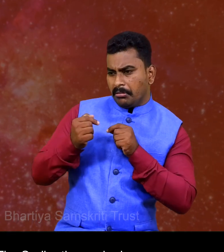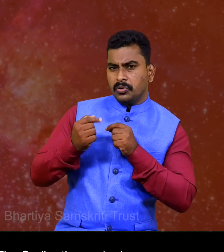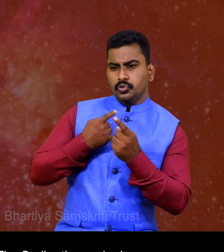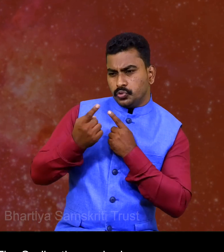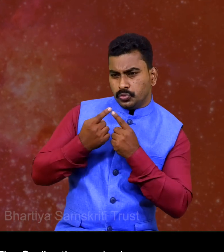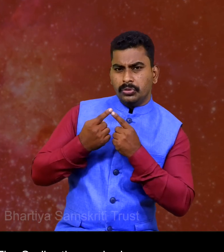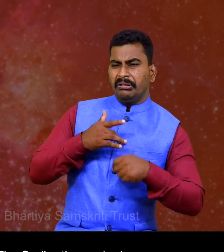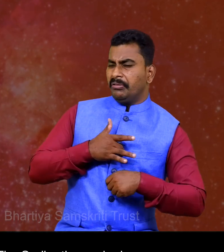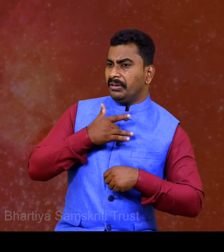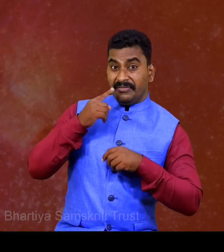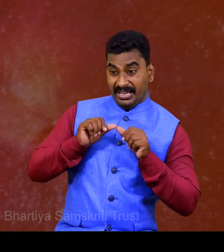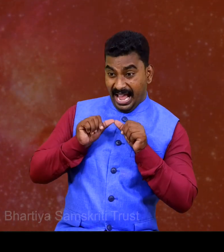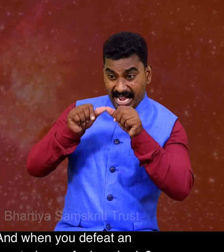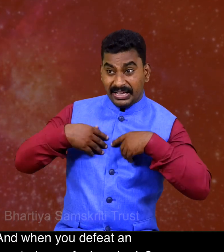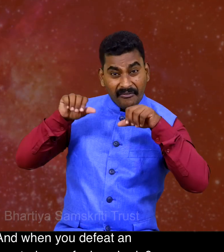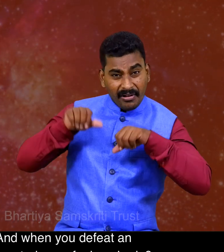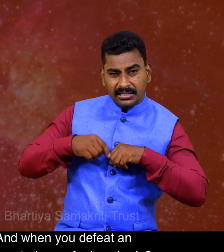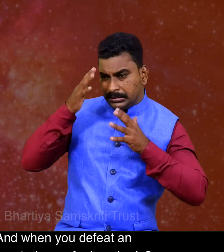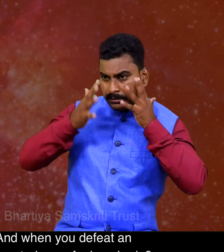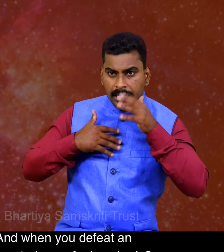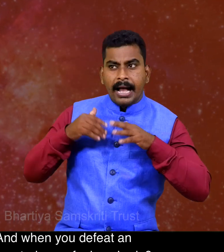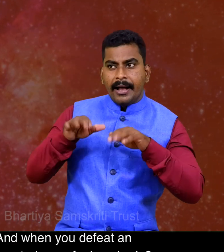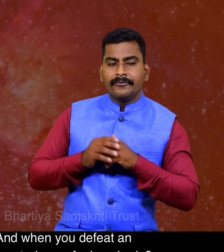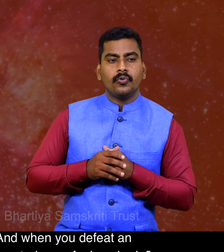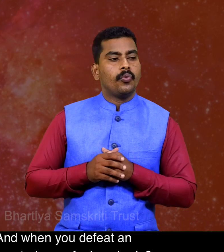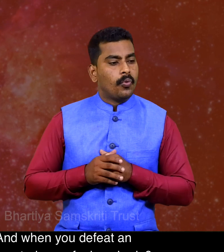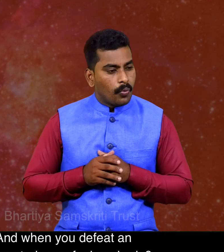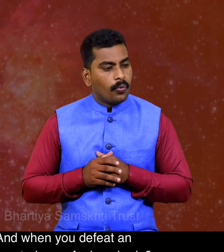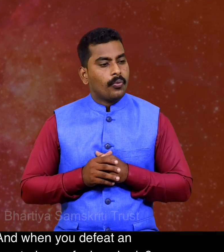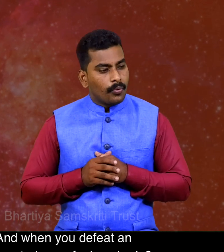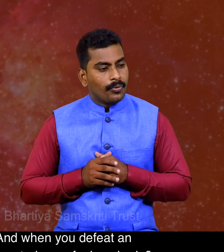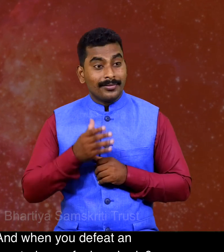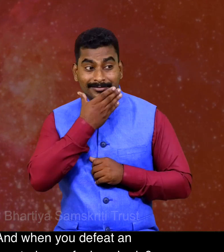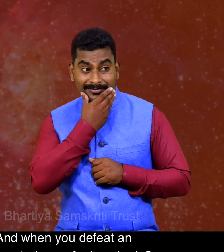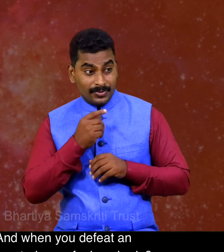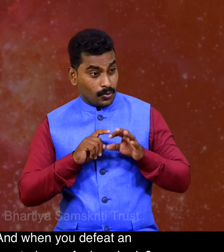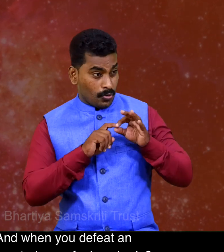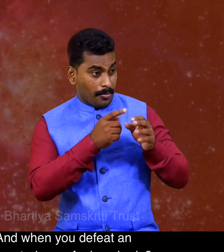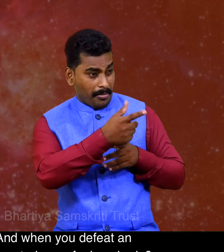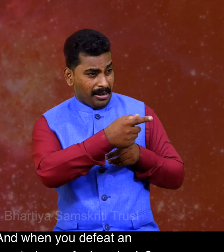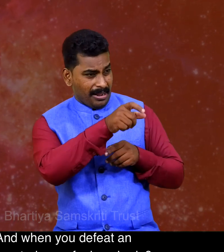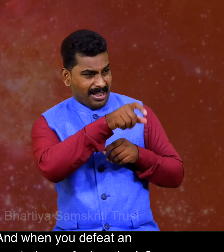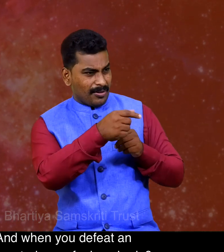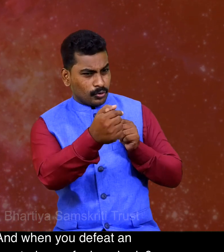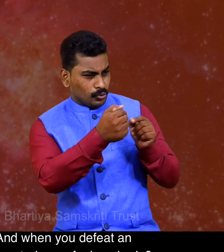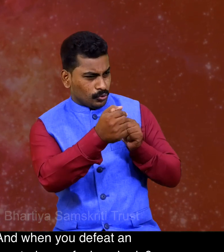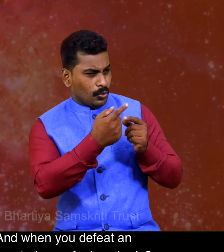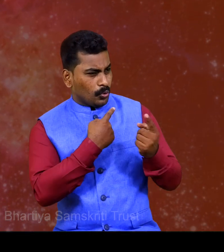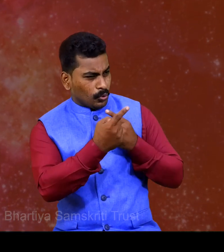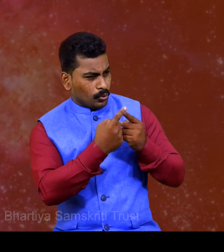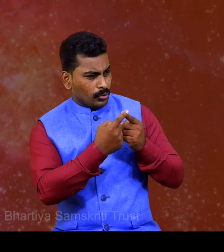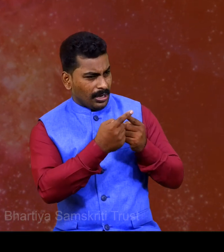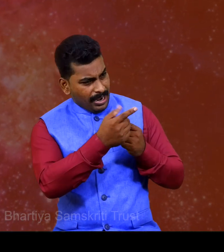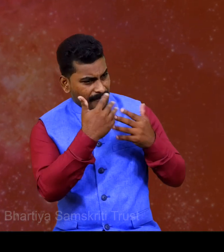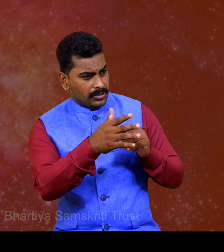The sadhu then asked, "And when you defeat an opponent, do you feel euphoric?"